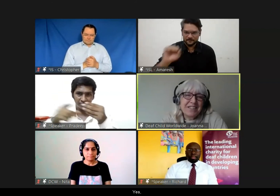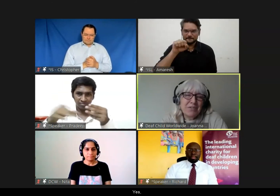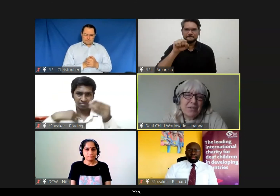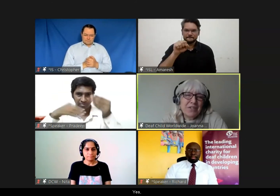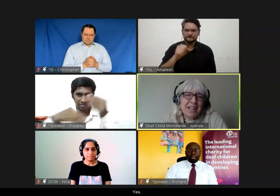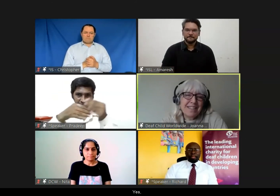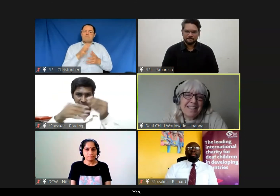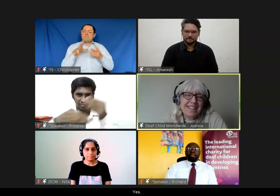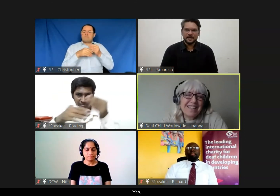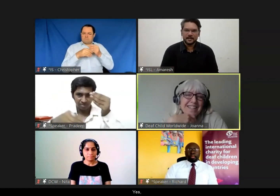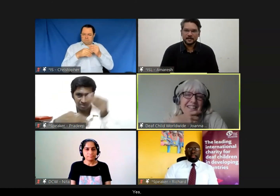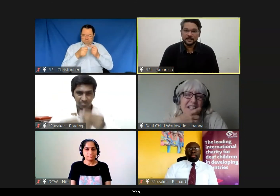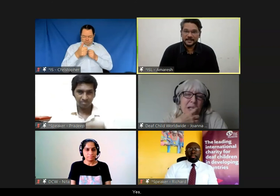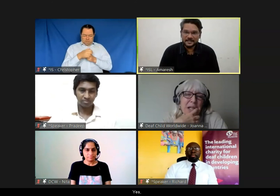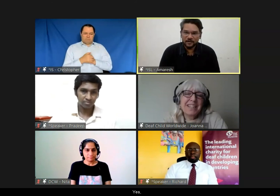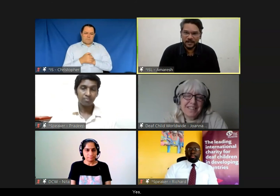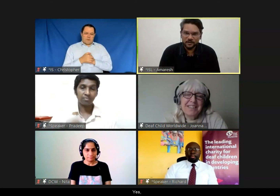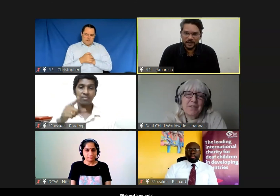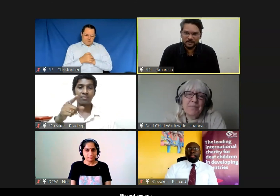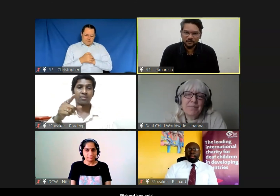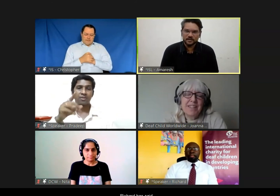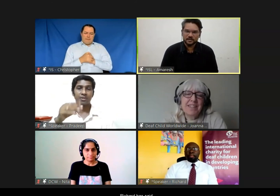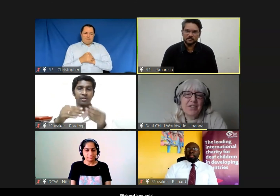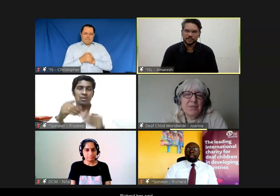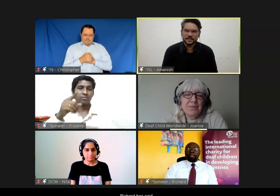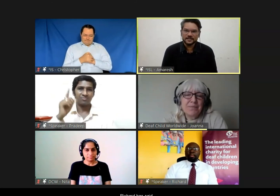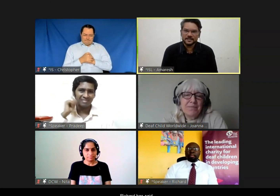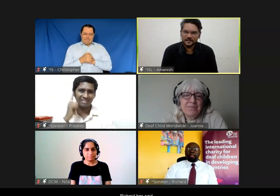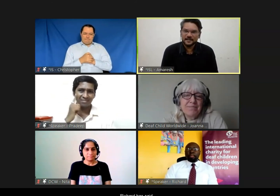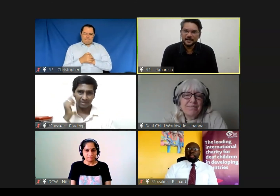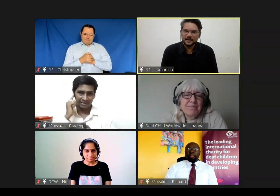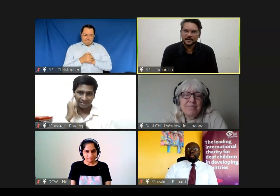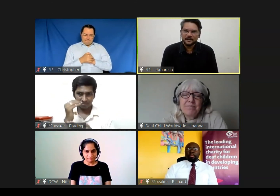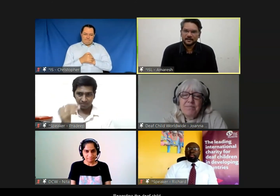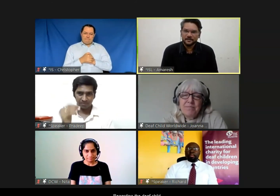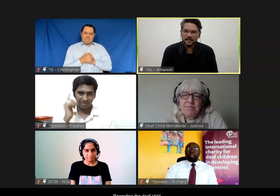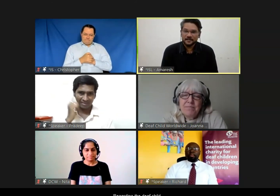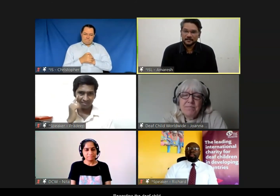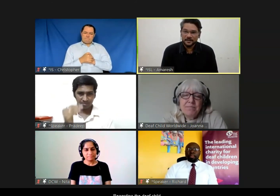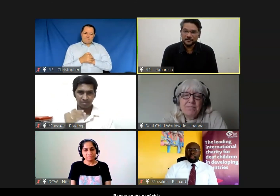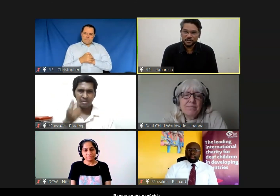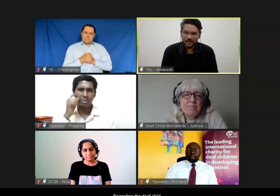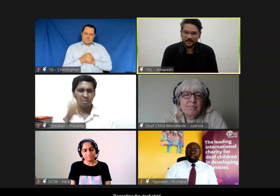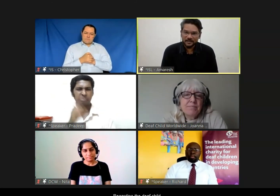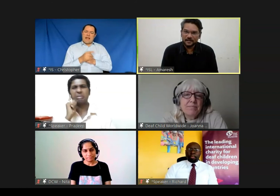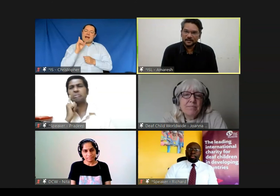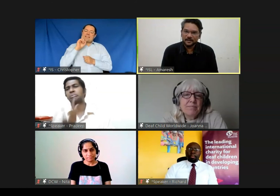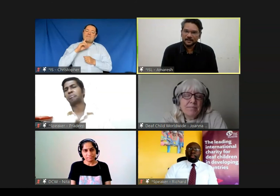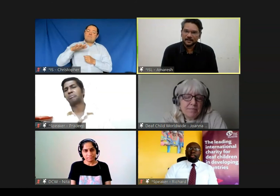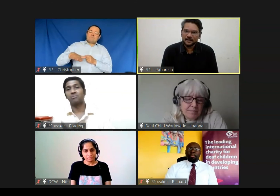Yeah, did you want to add to that? Yes, I would like to add to what Richard has said. Regarding the deaf